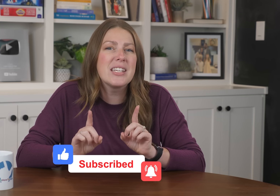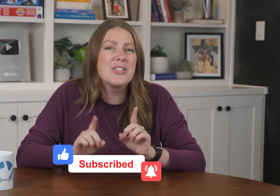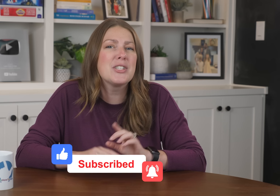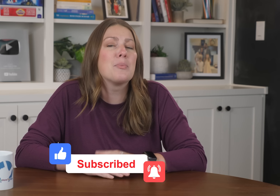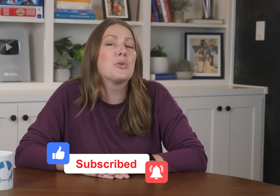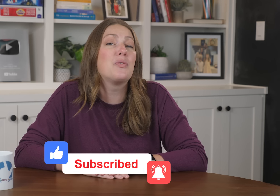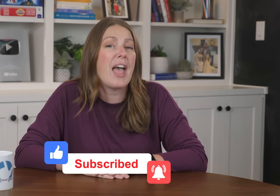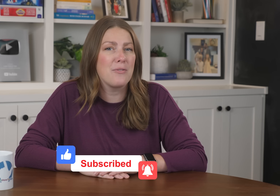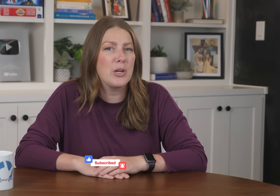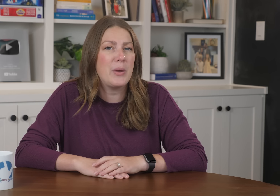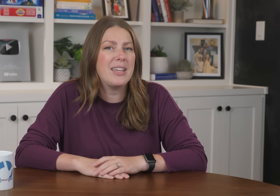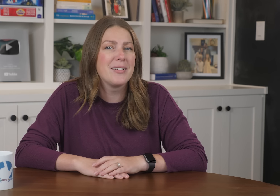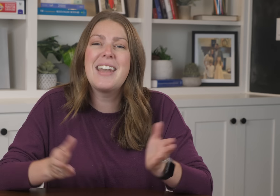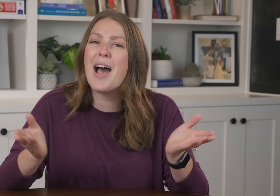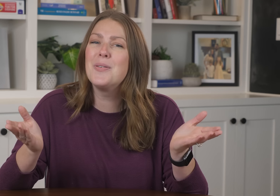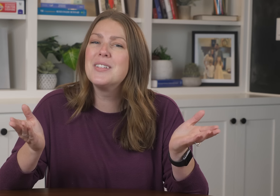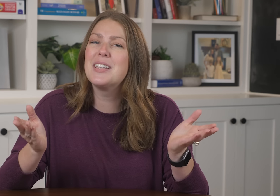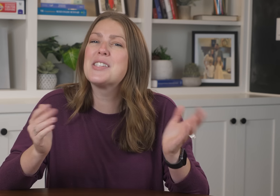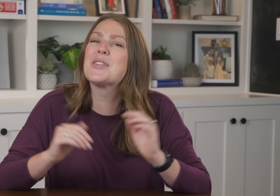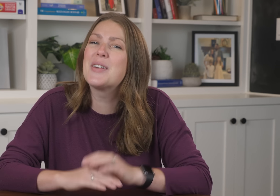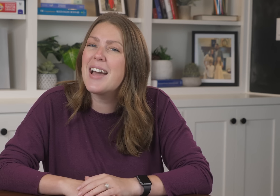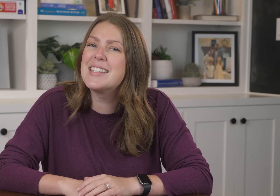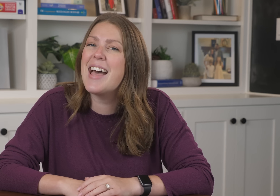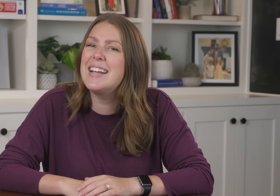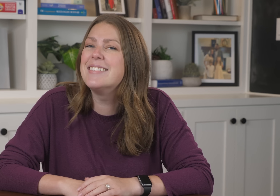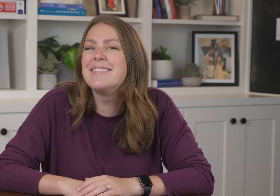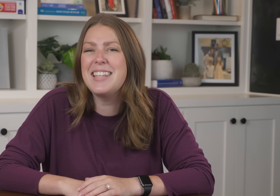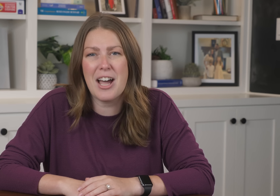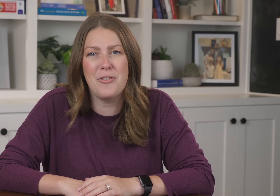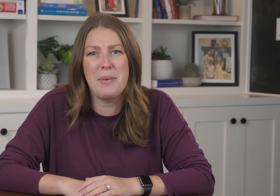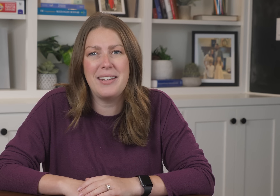skills improve every week. Now, let's learn how to sign the alphabet.